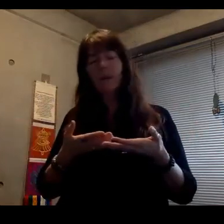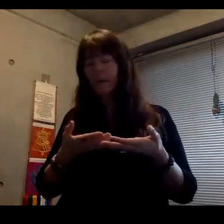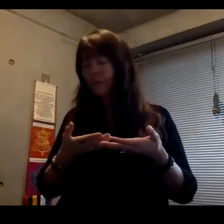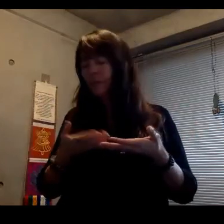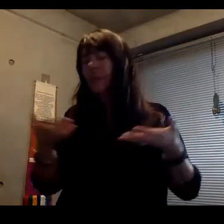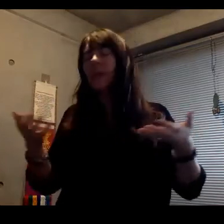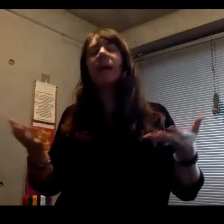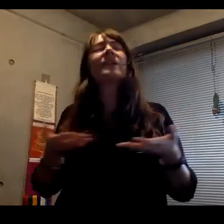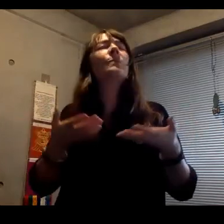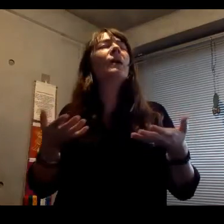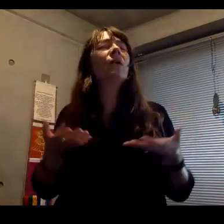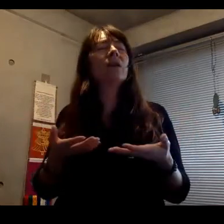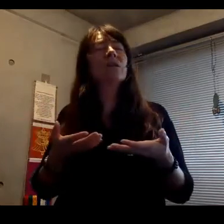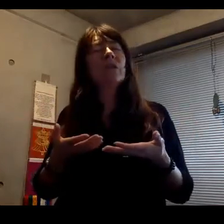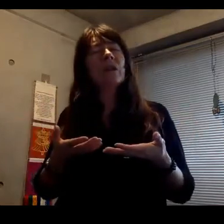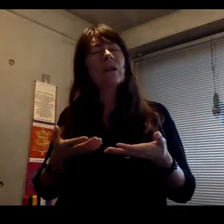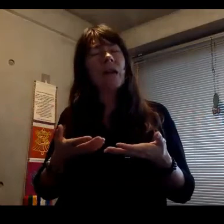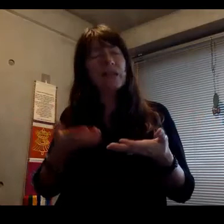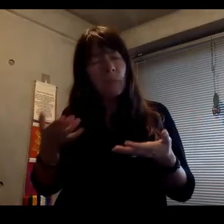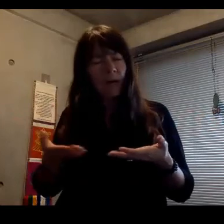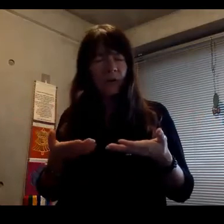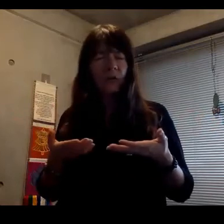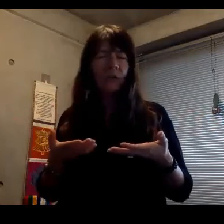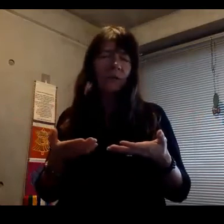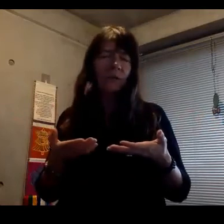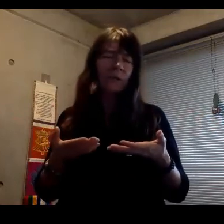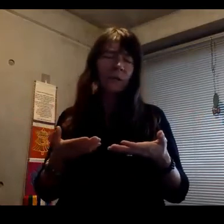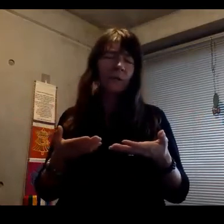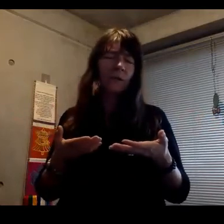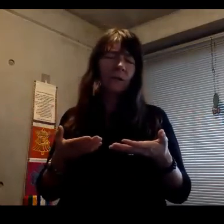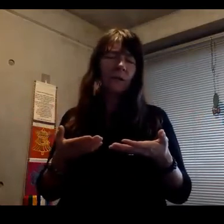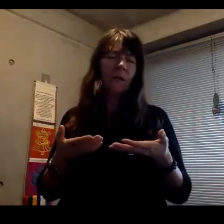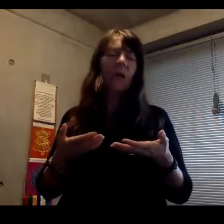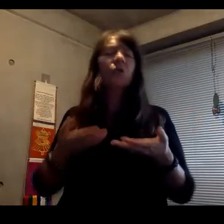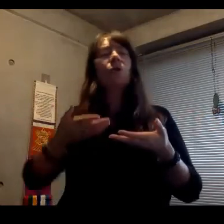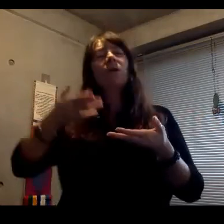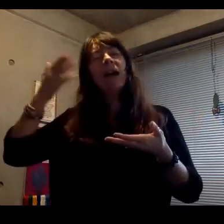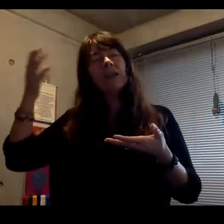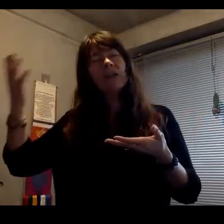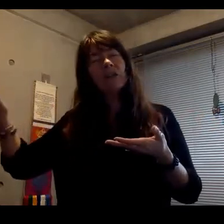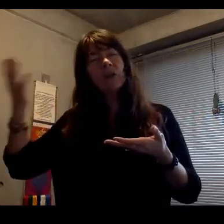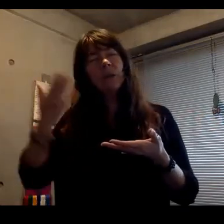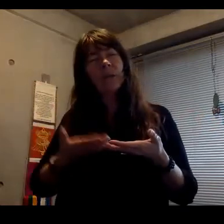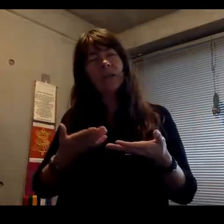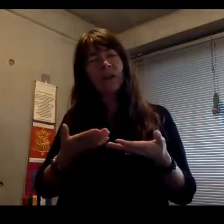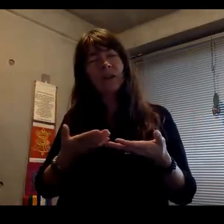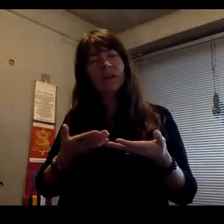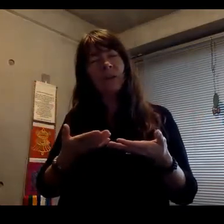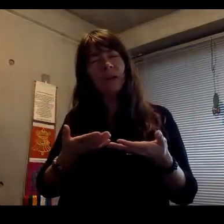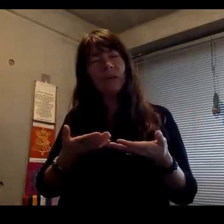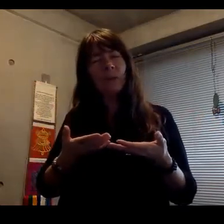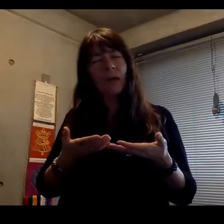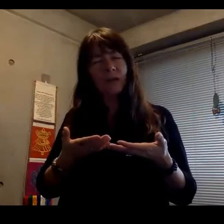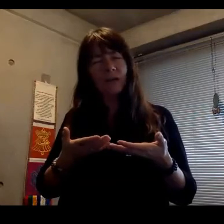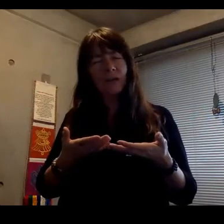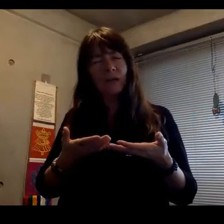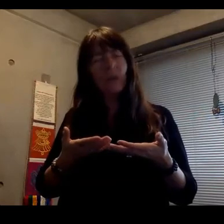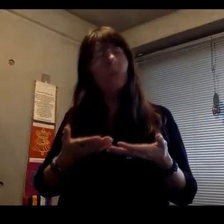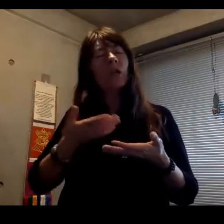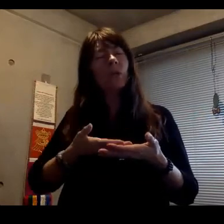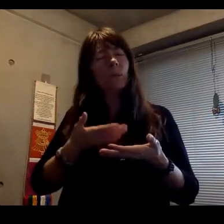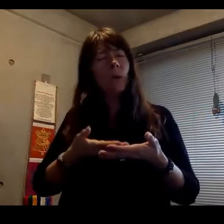experience as much. So you have access to it, but not without a